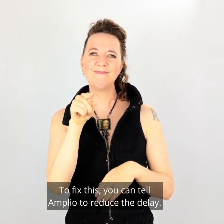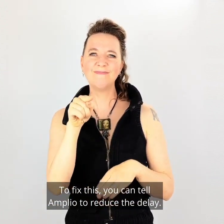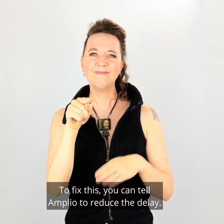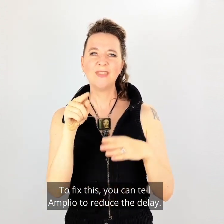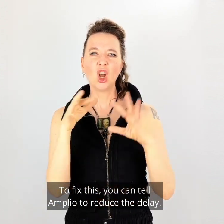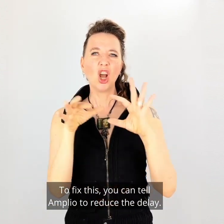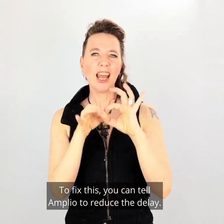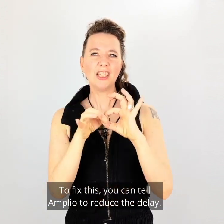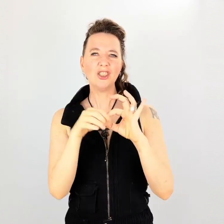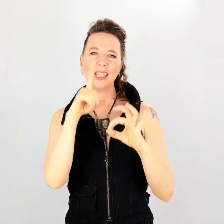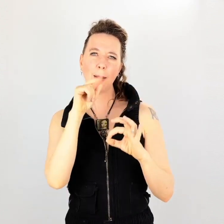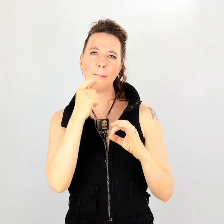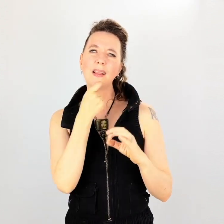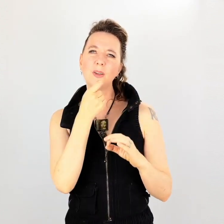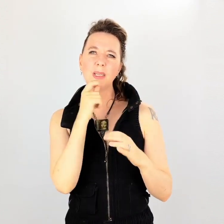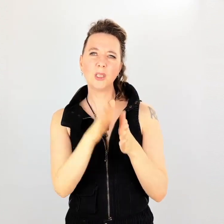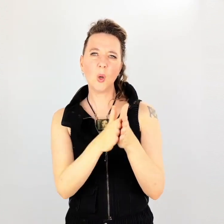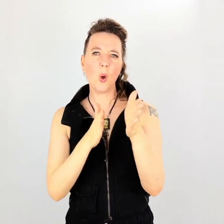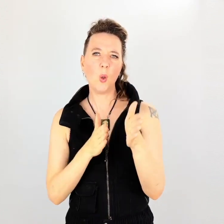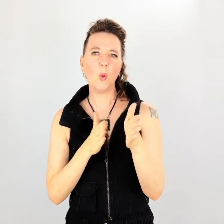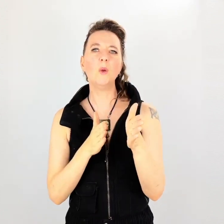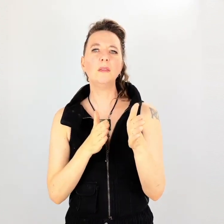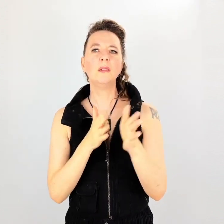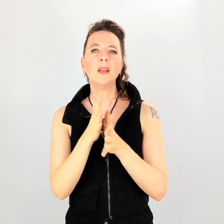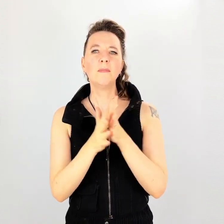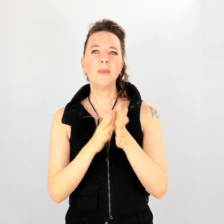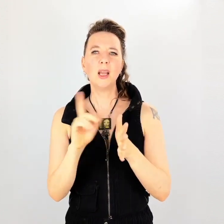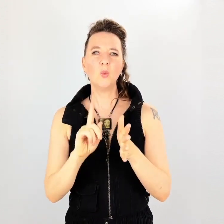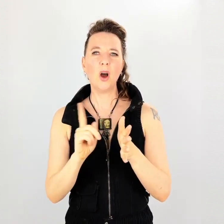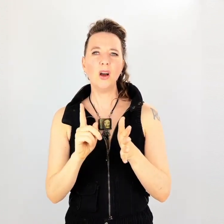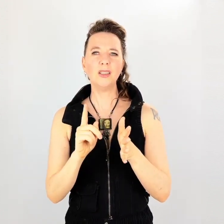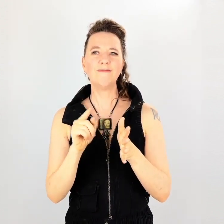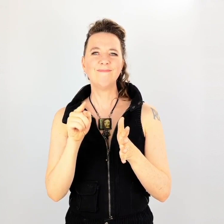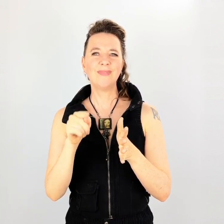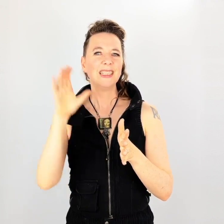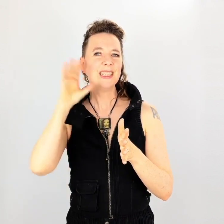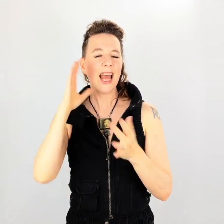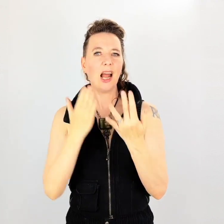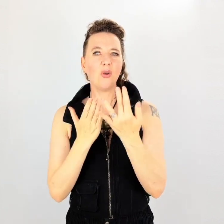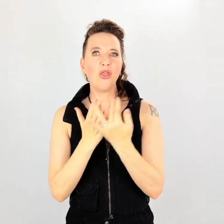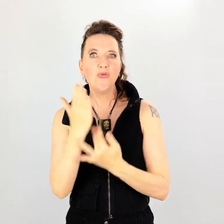reduce the delay.